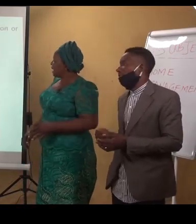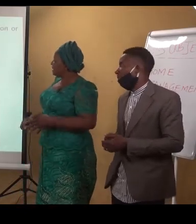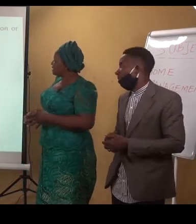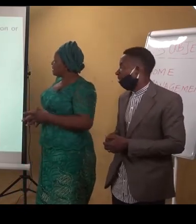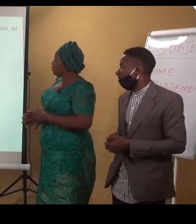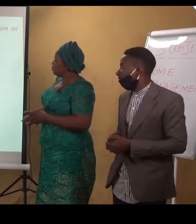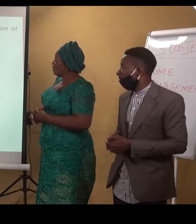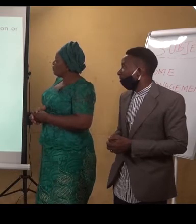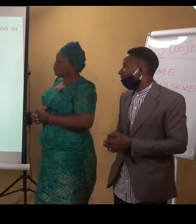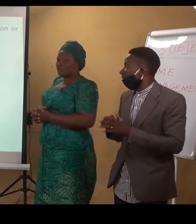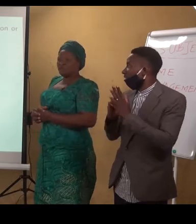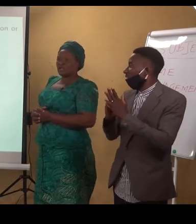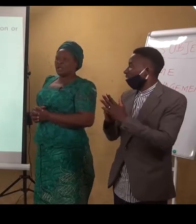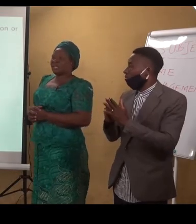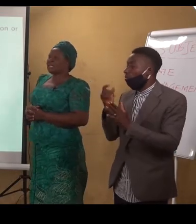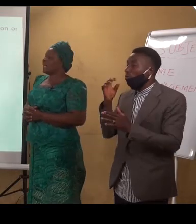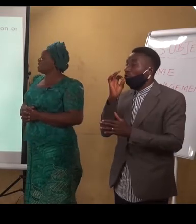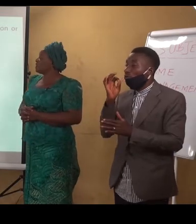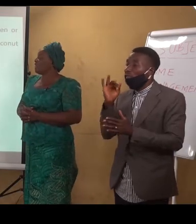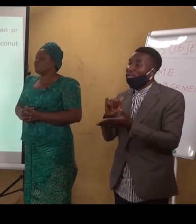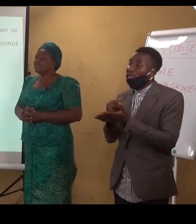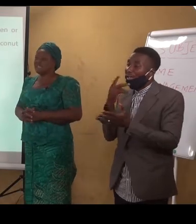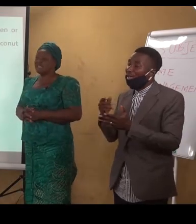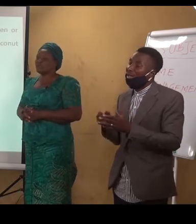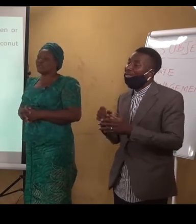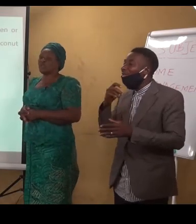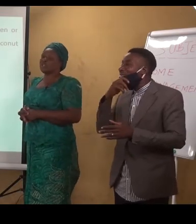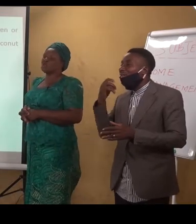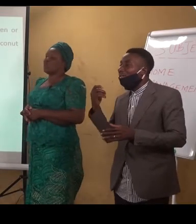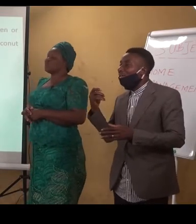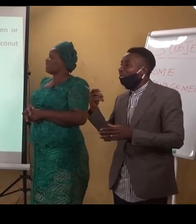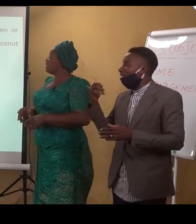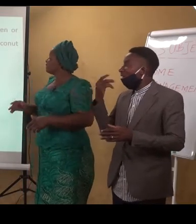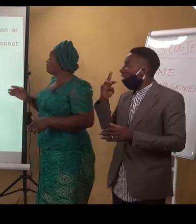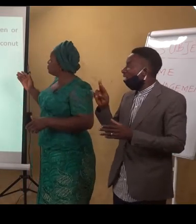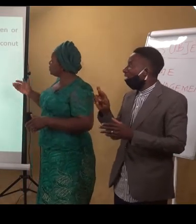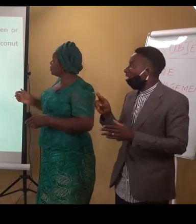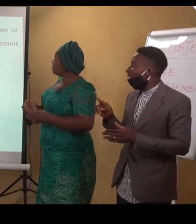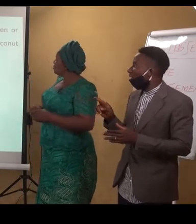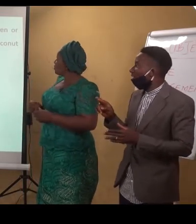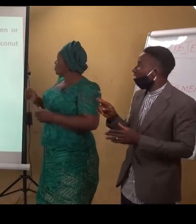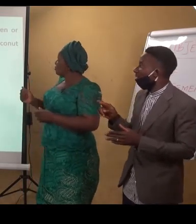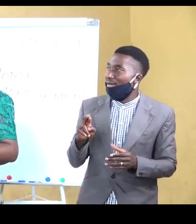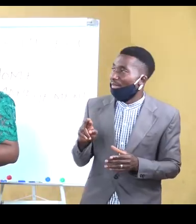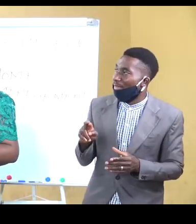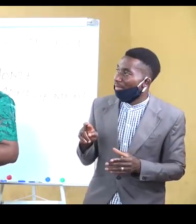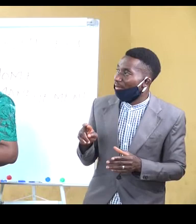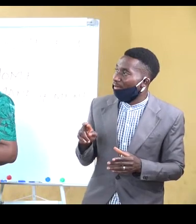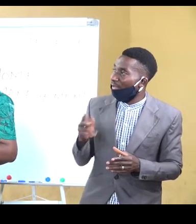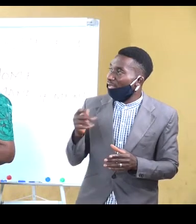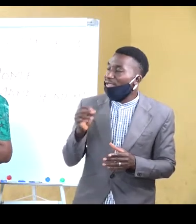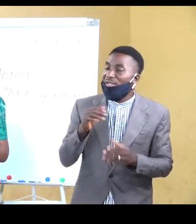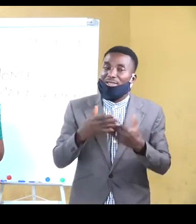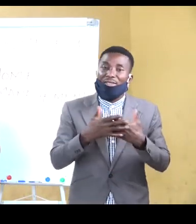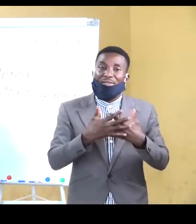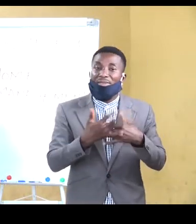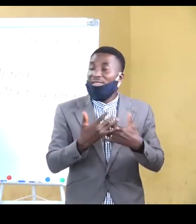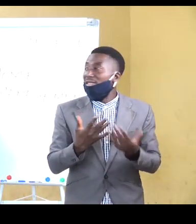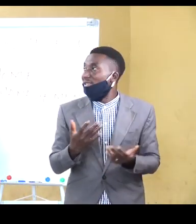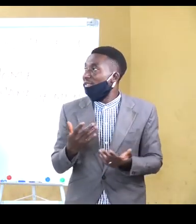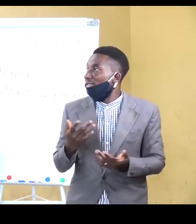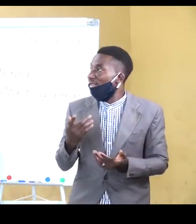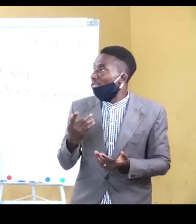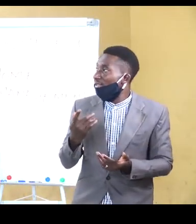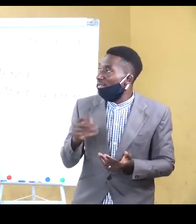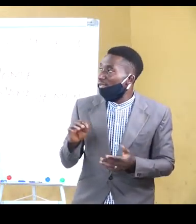dried. And examples of the food that are dried using this method is what? There's the fish, the meat, coconut,